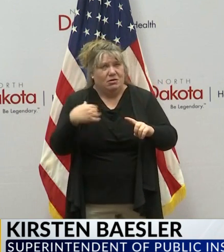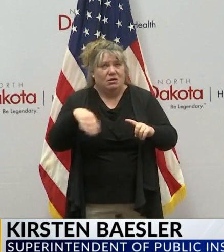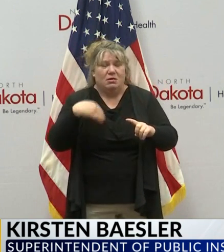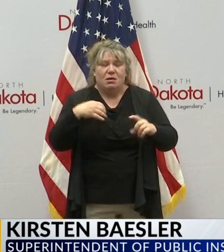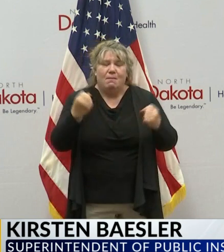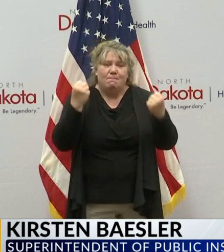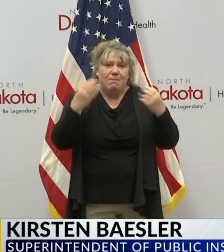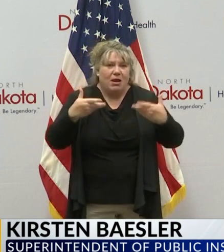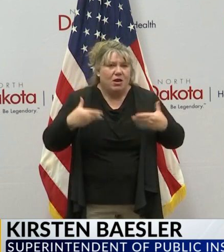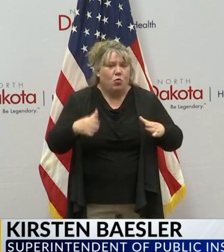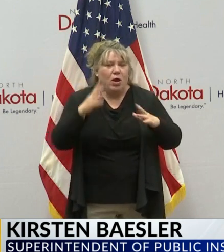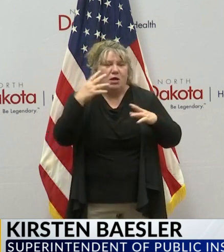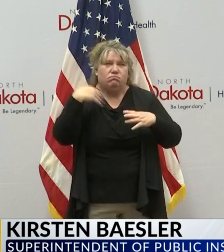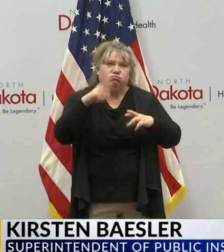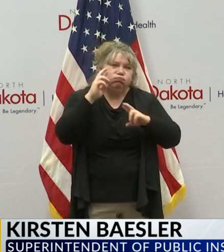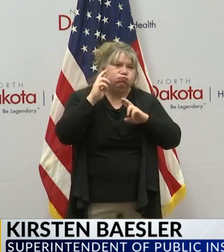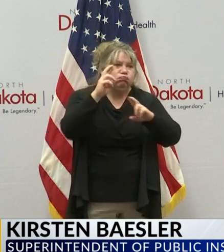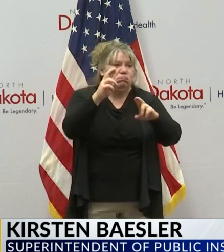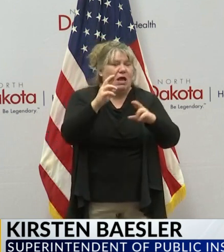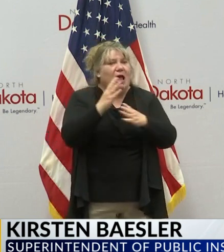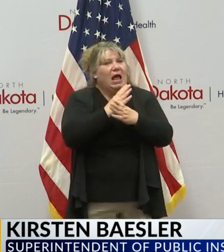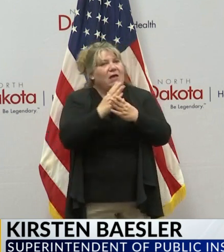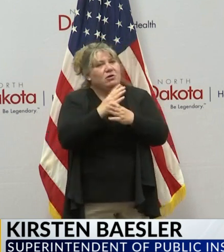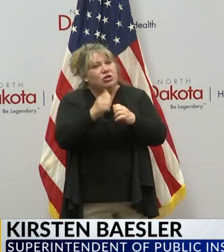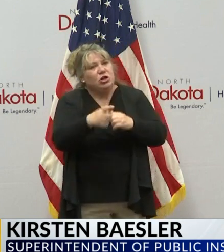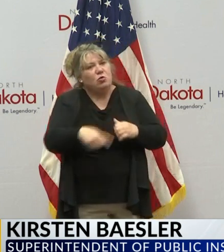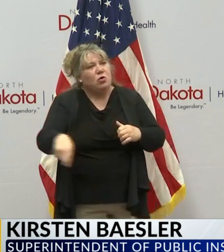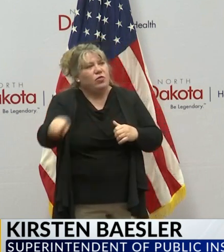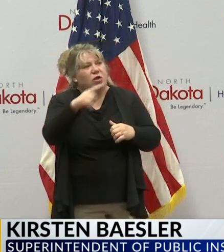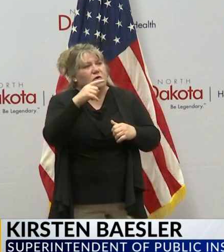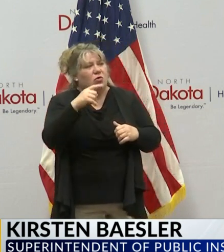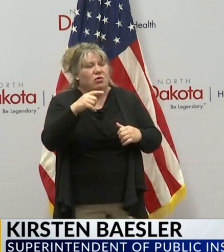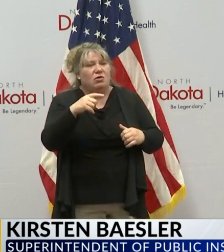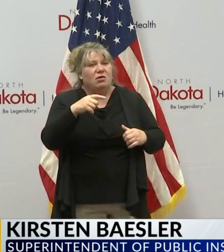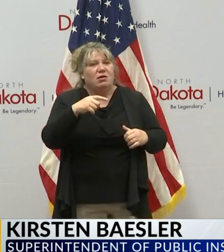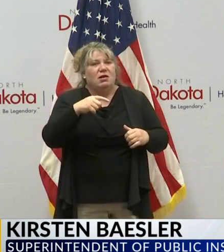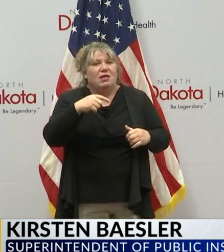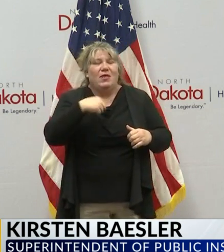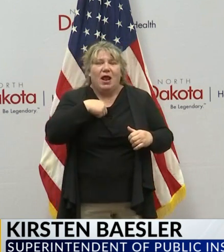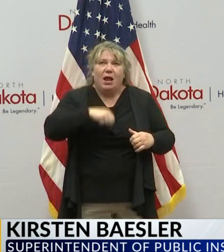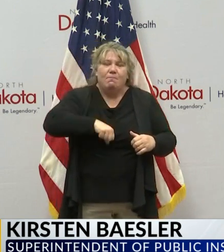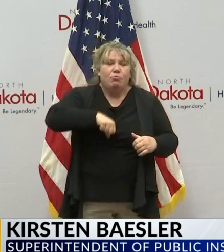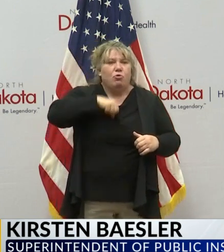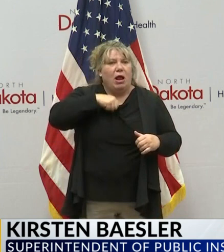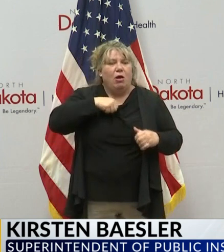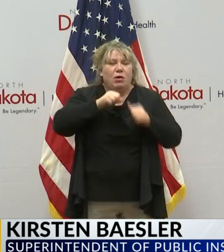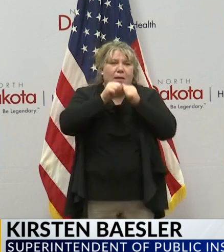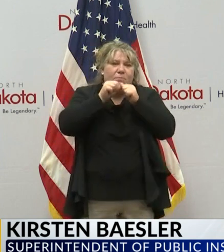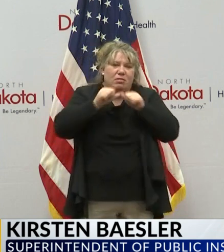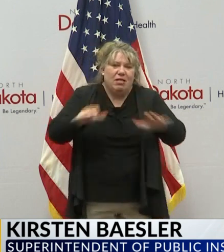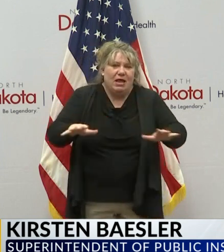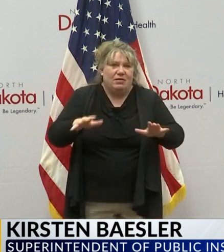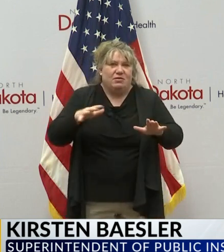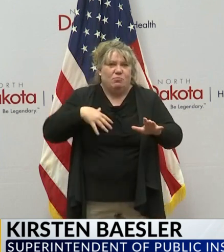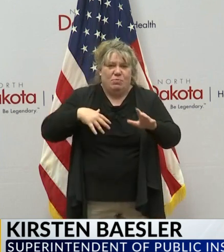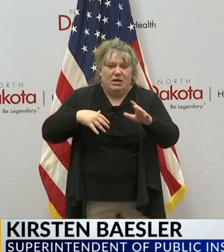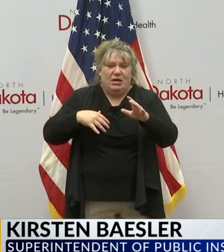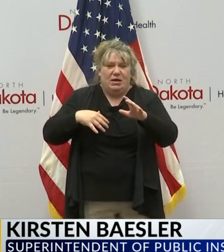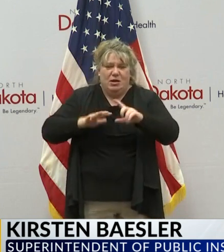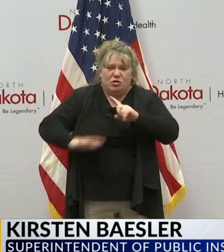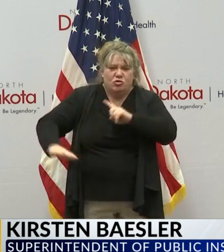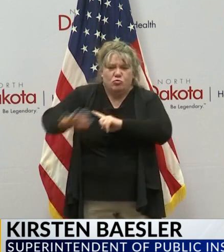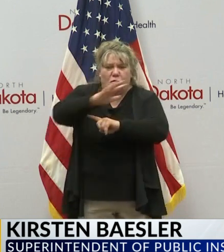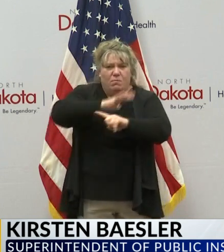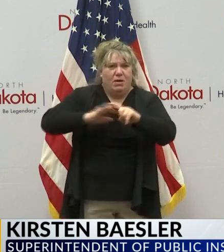ways. So I just need to share with everyone how proud and blessed I am to be surrounded by the educational community in